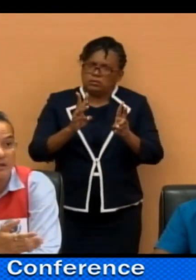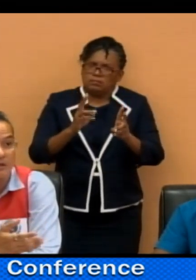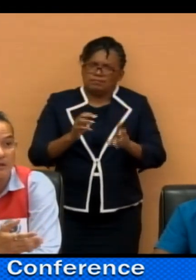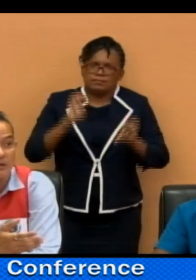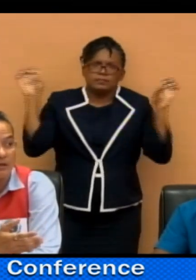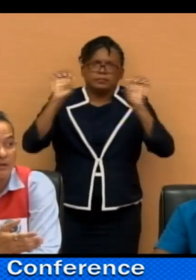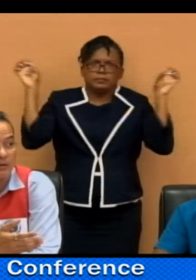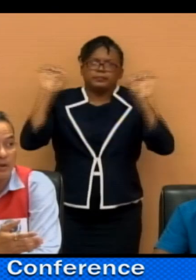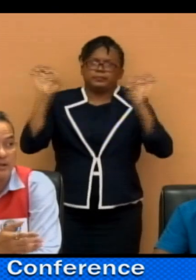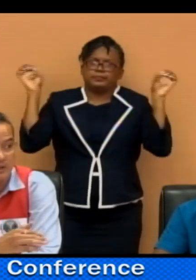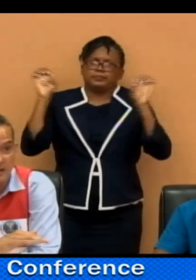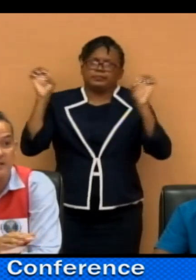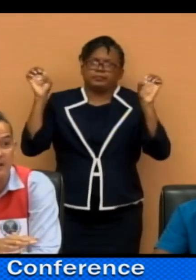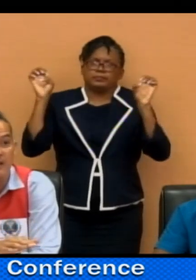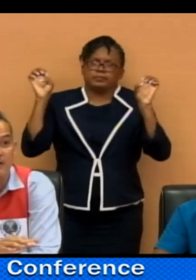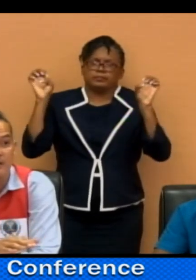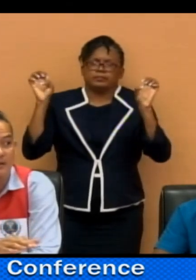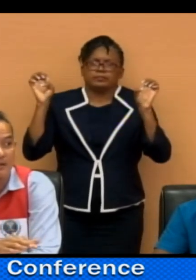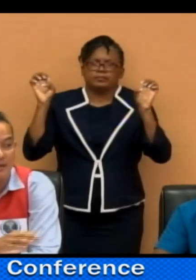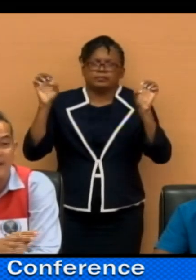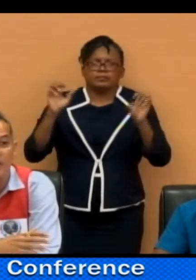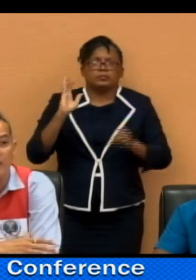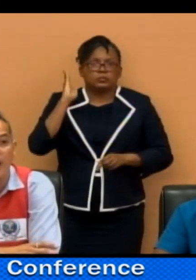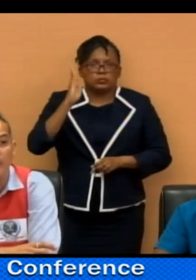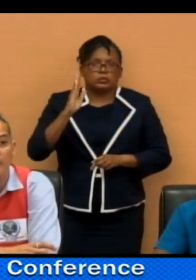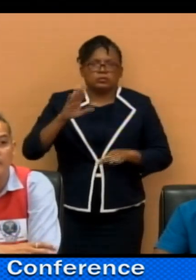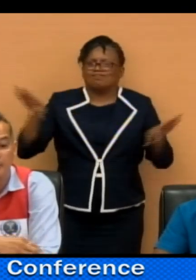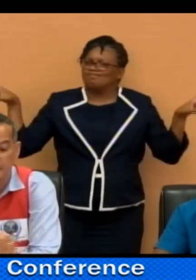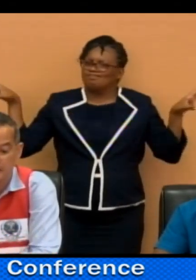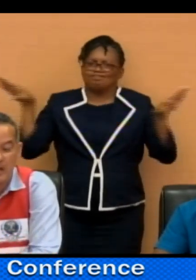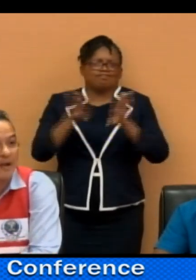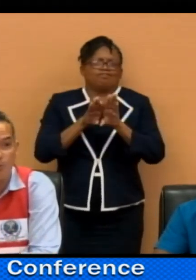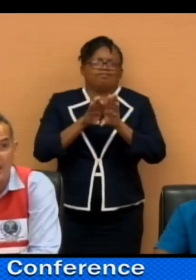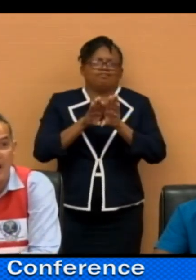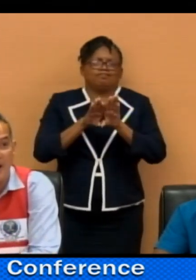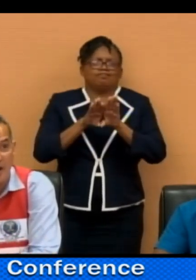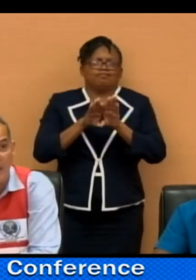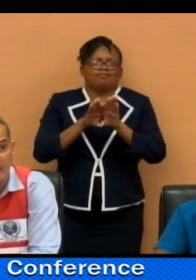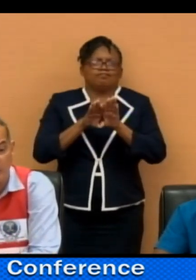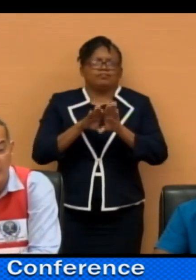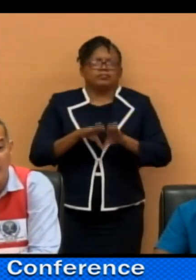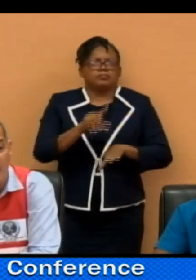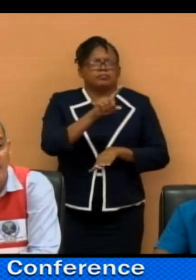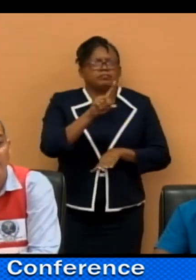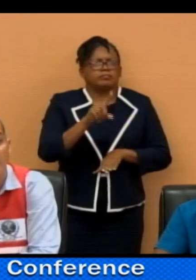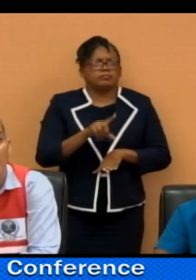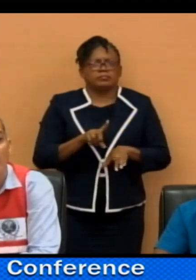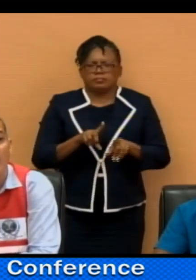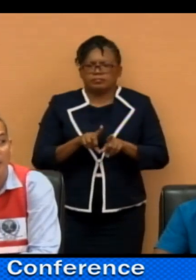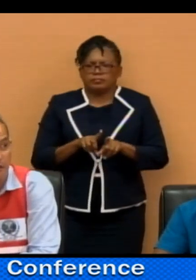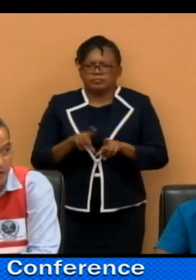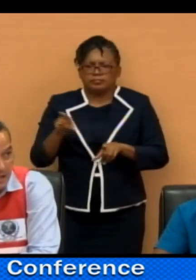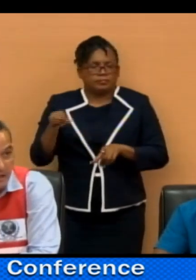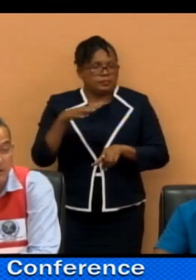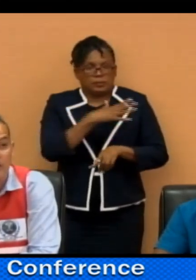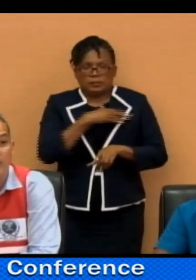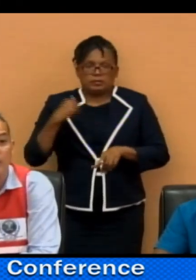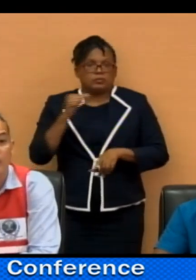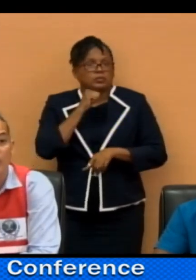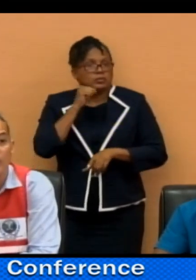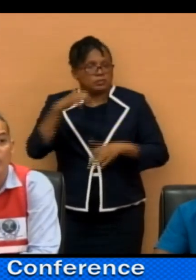emergency, which necessitates that shutdown. And Yeah, we are not